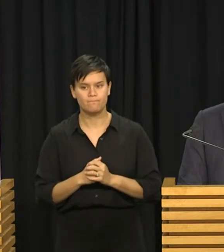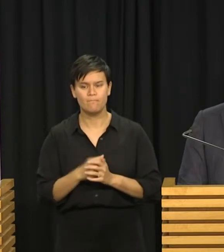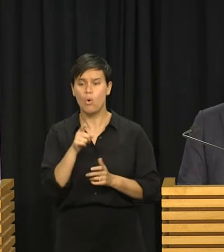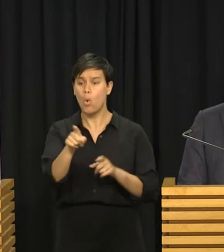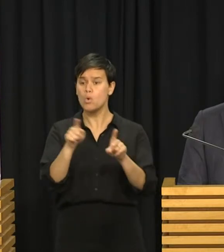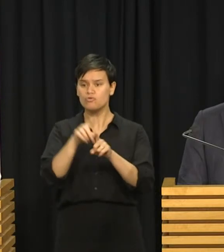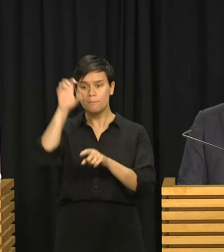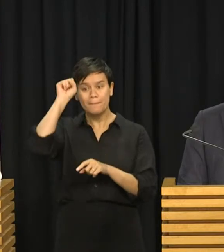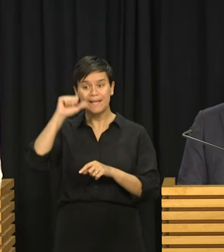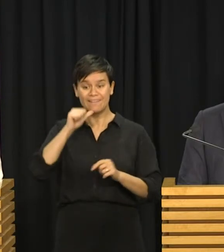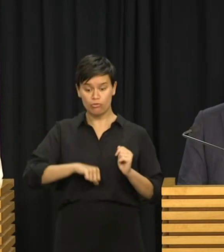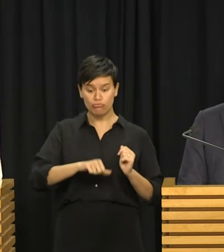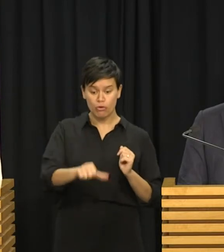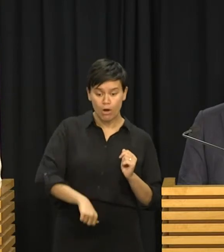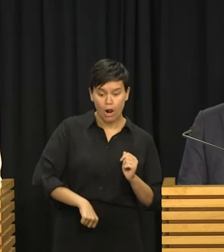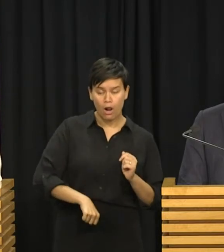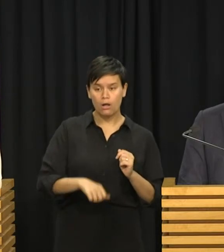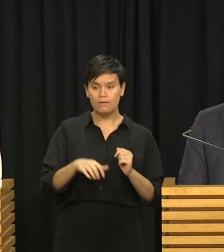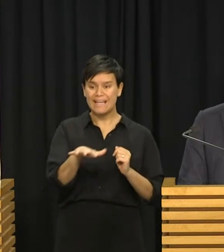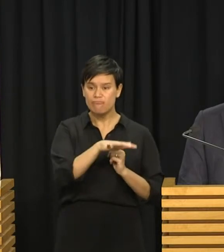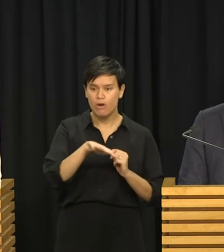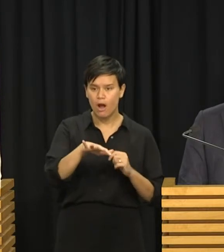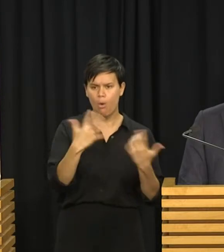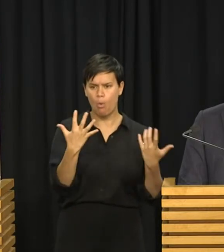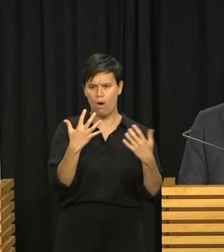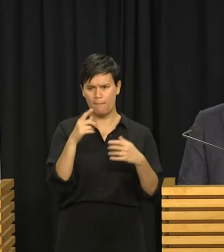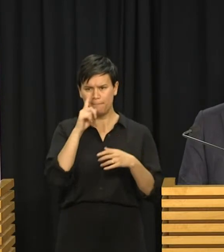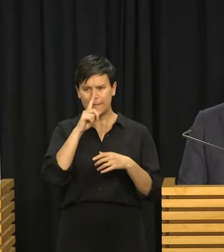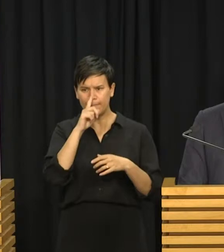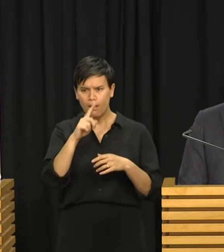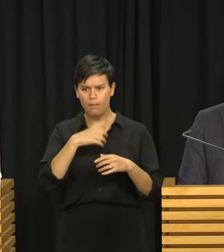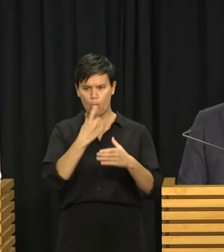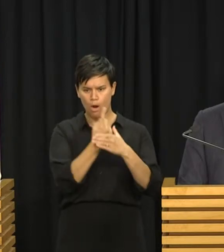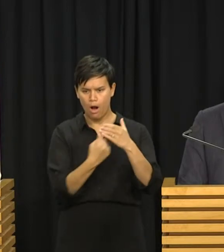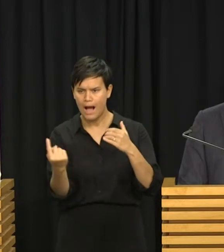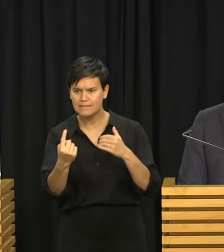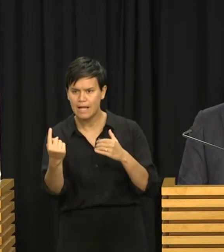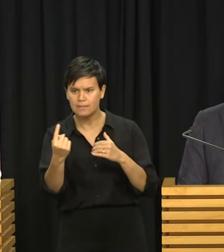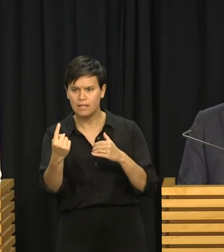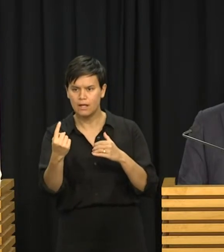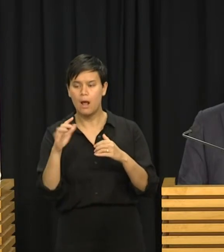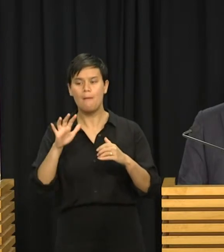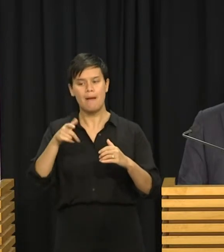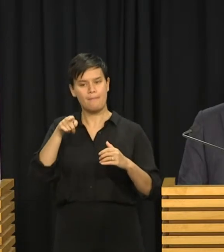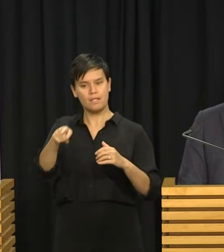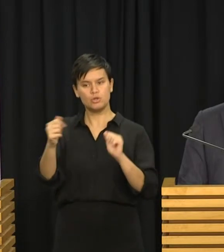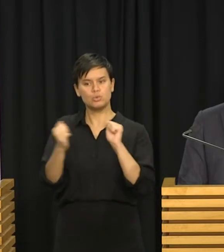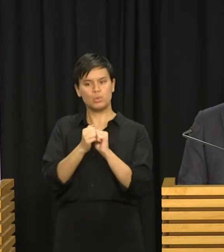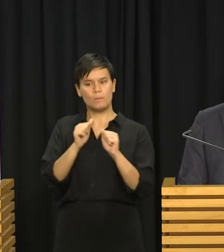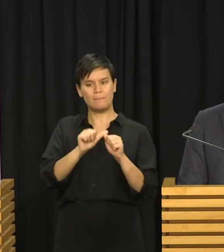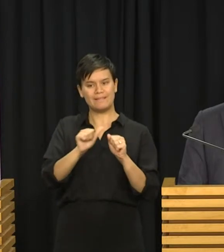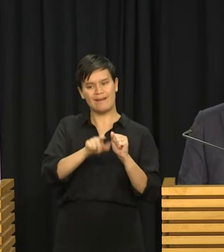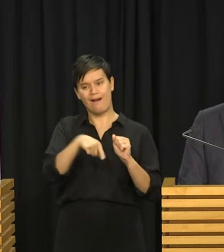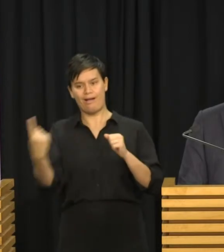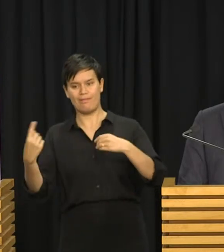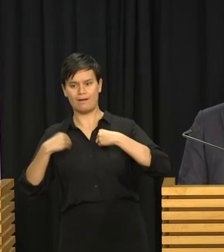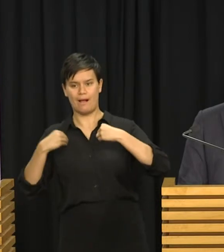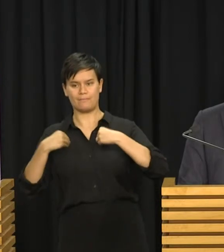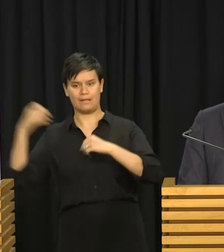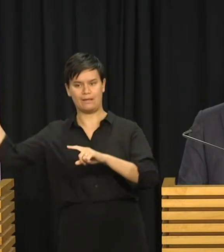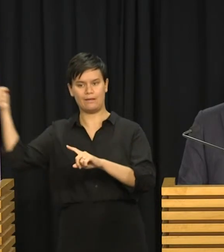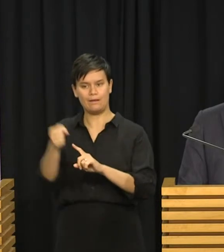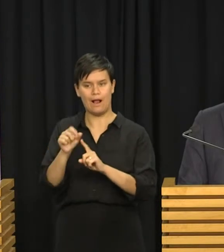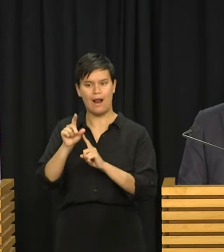or isolated areas, or we just need a few options available for certain individuals. So it does give us still a bit of option as